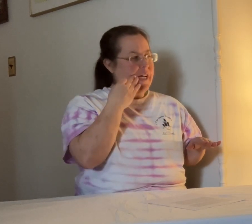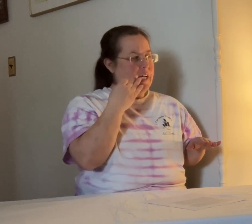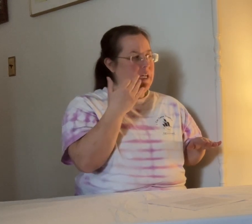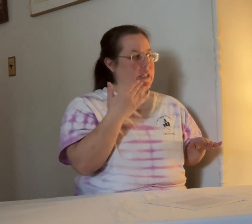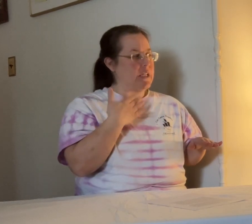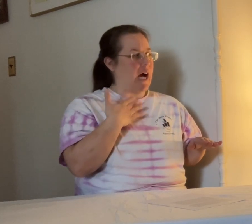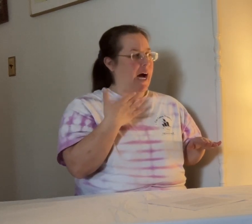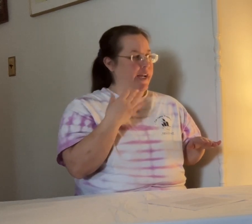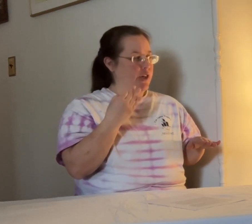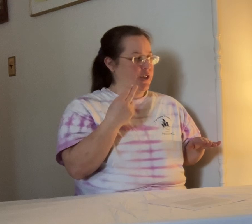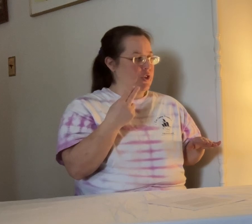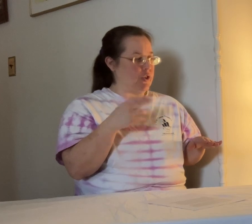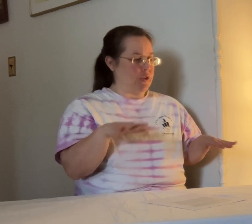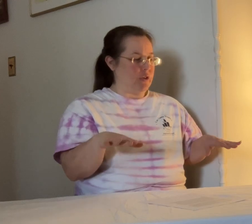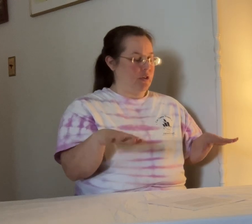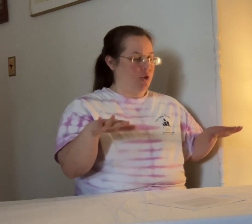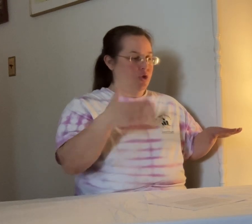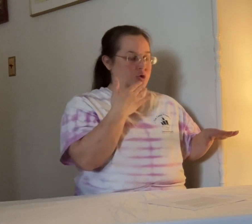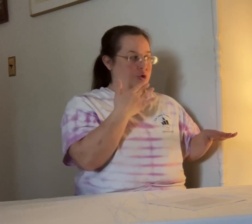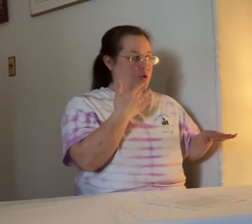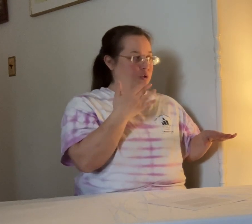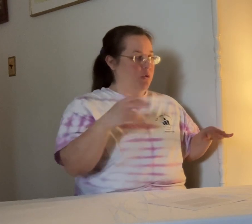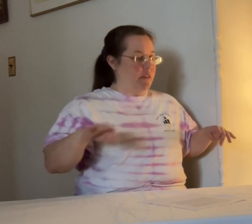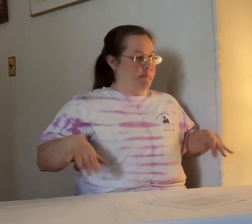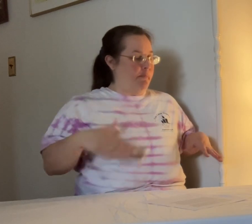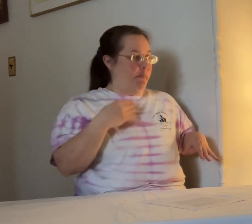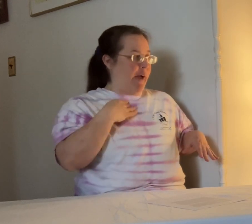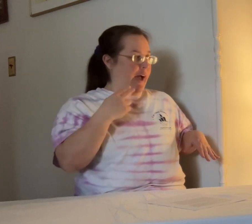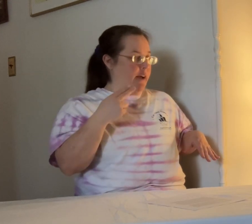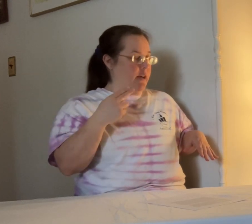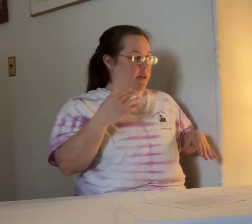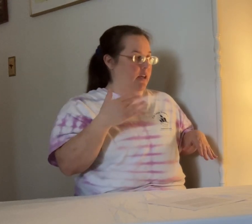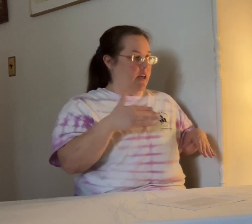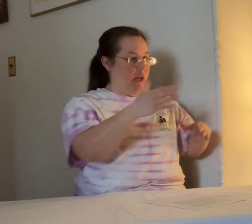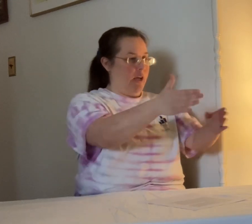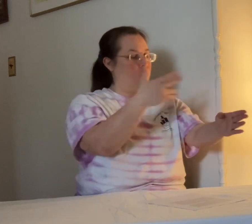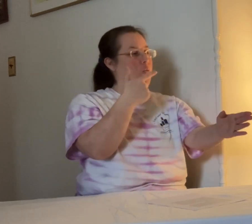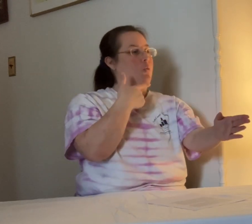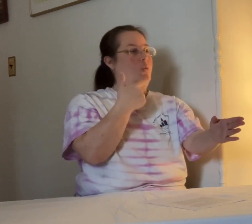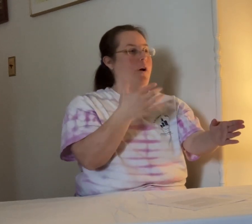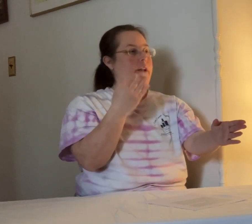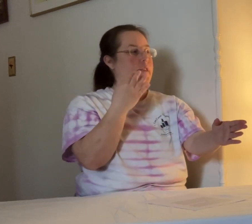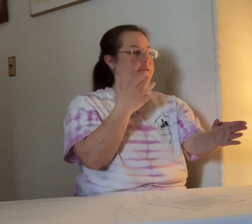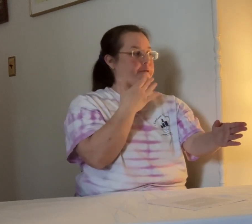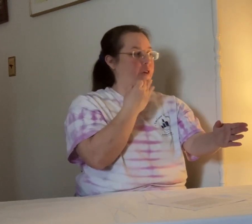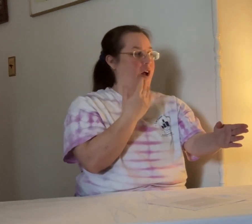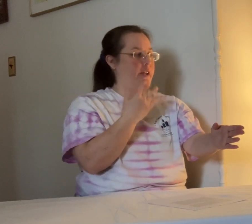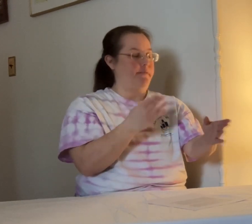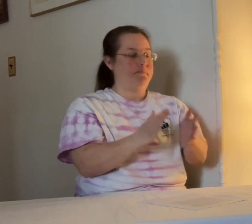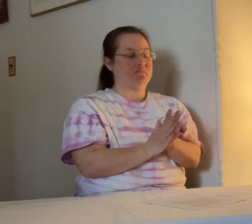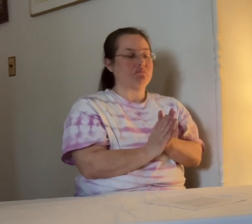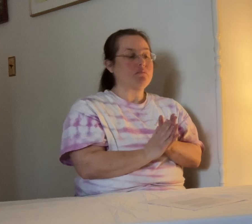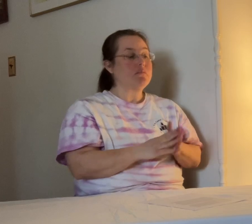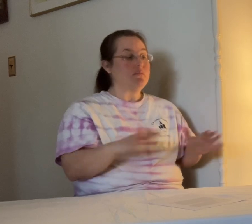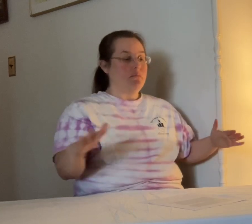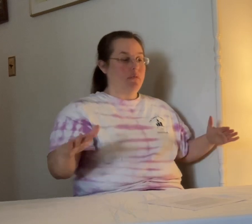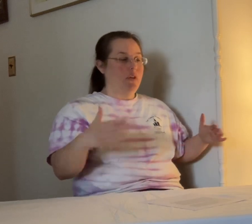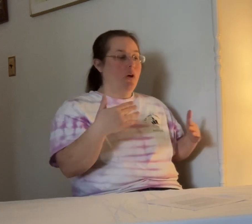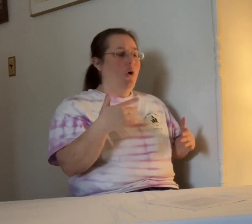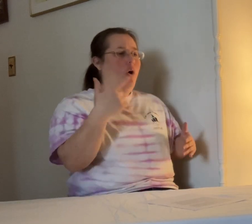3 tires? 2 in the back, yeah. and one in the front. Yeah, so they can.